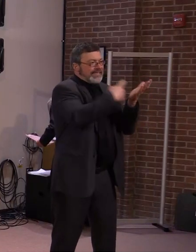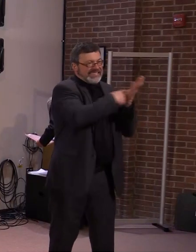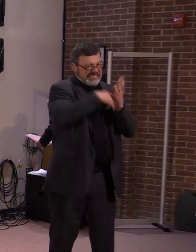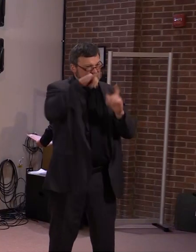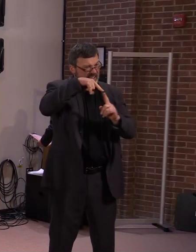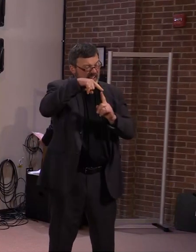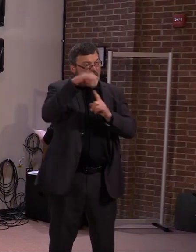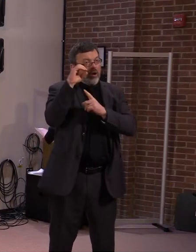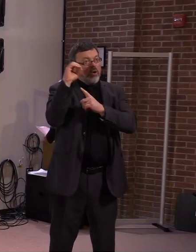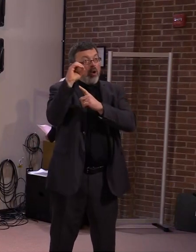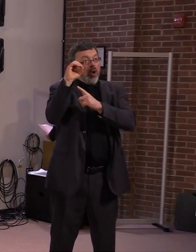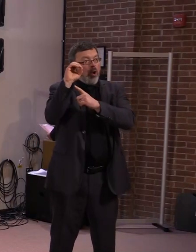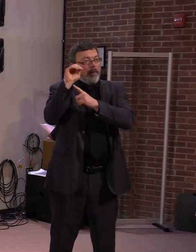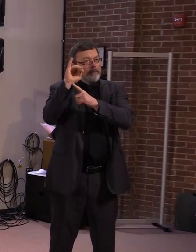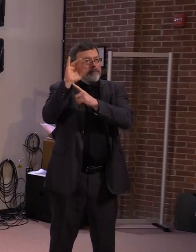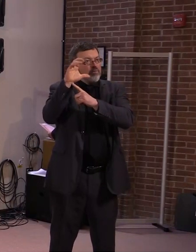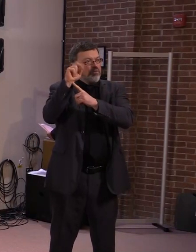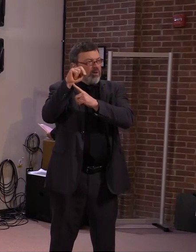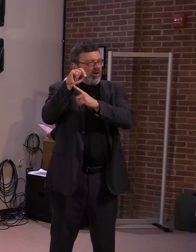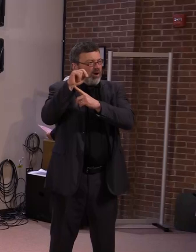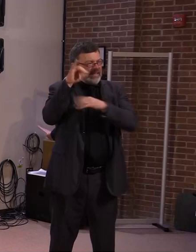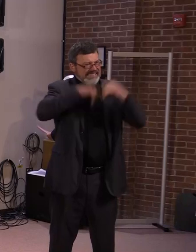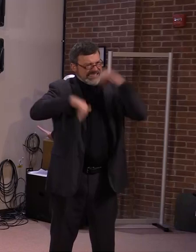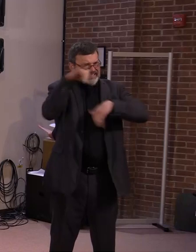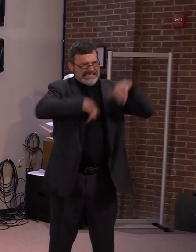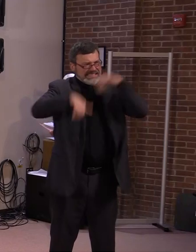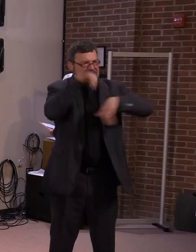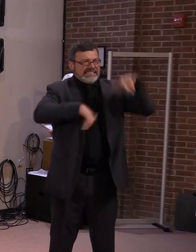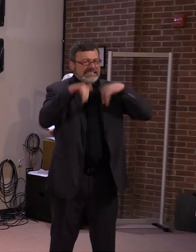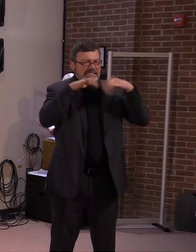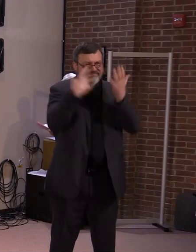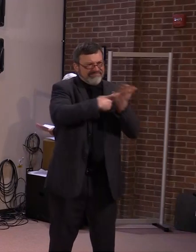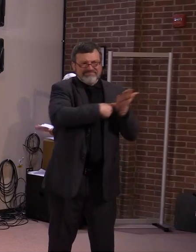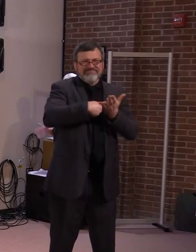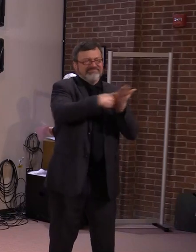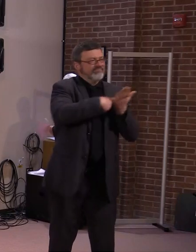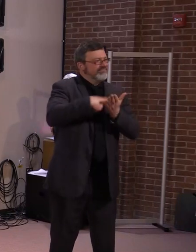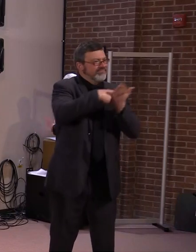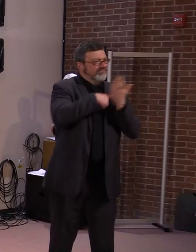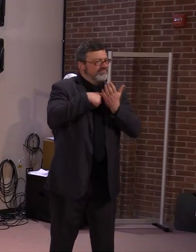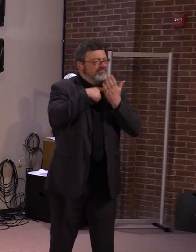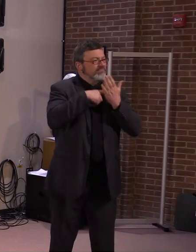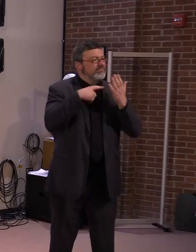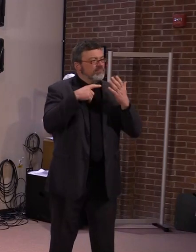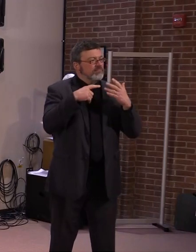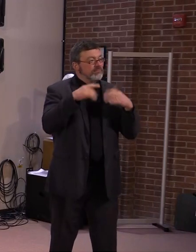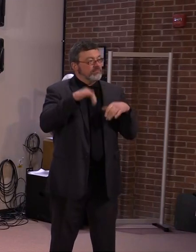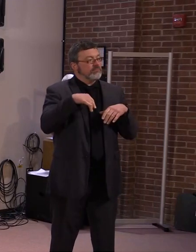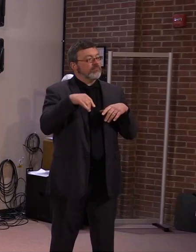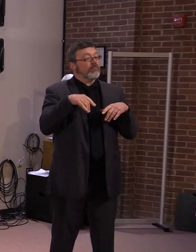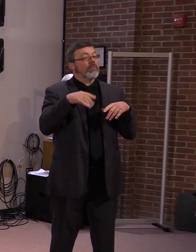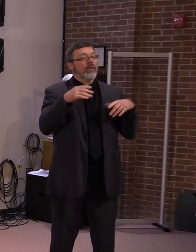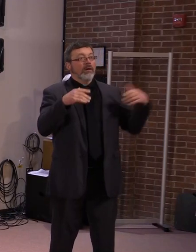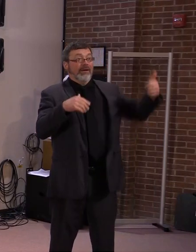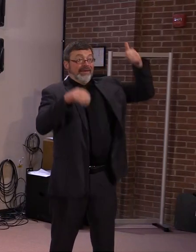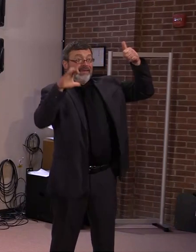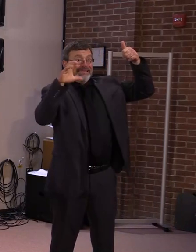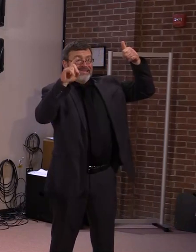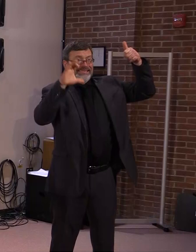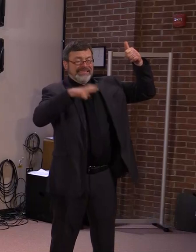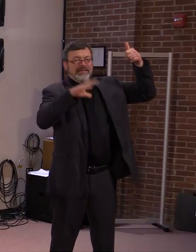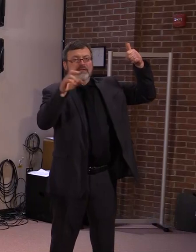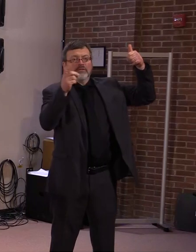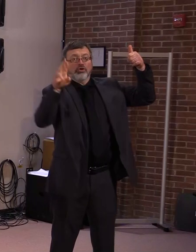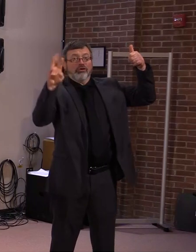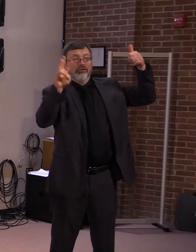learn. CDC Director Dr. Walensky urged for Americans to stay focused on what we know works.